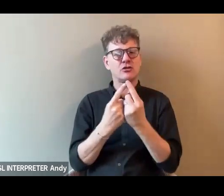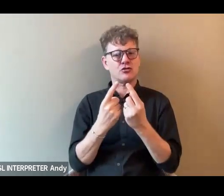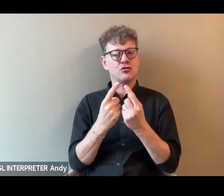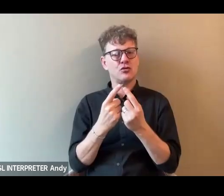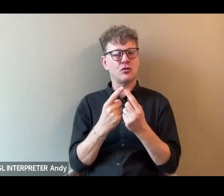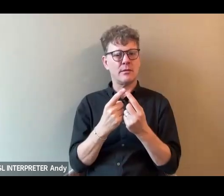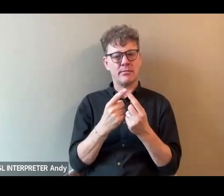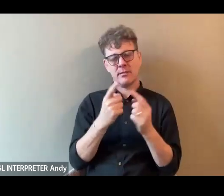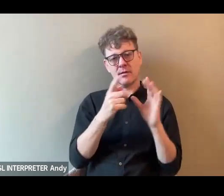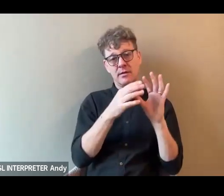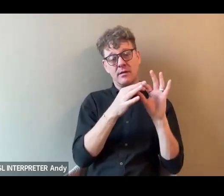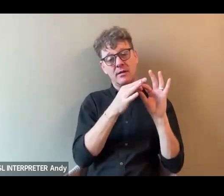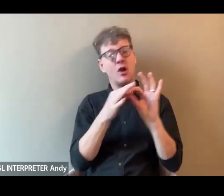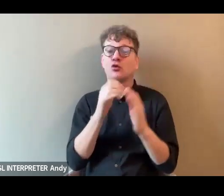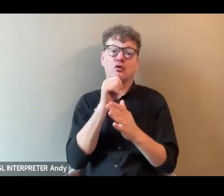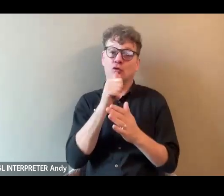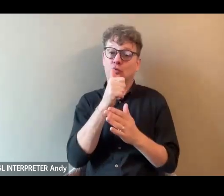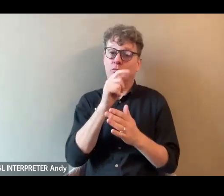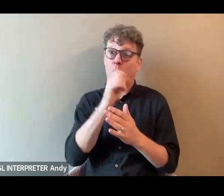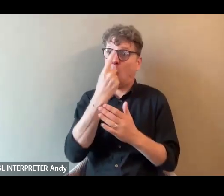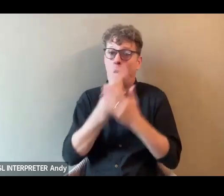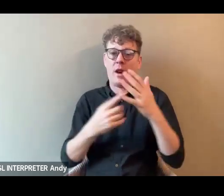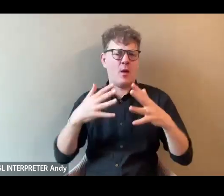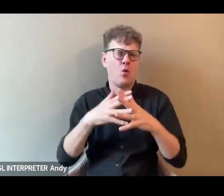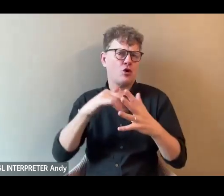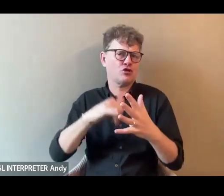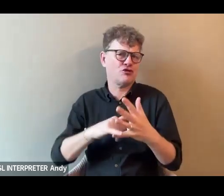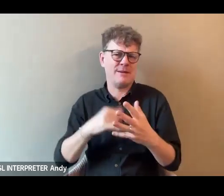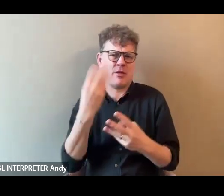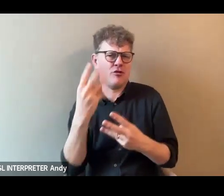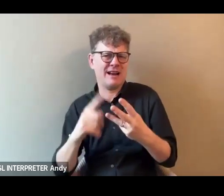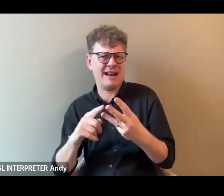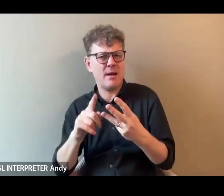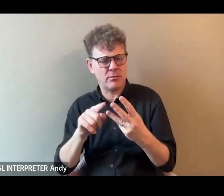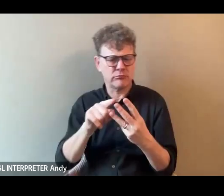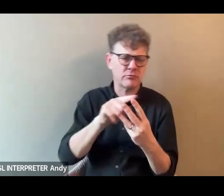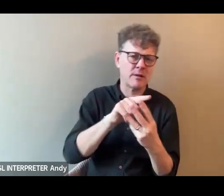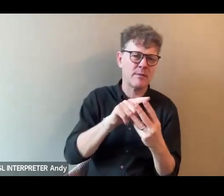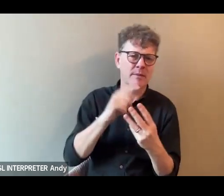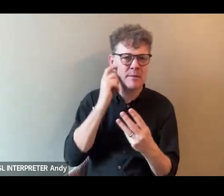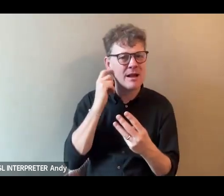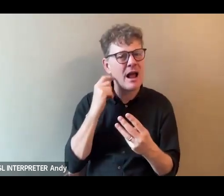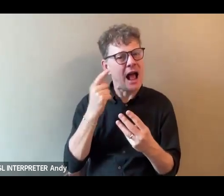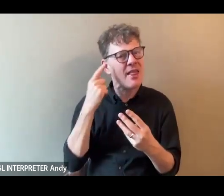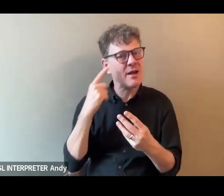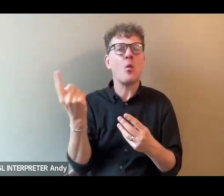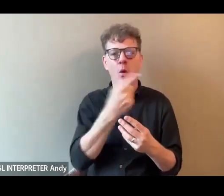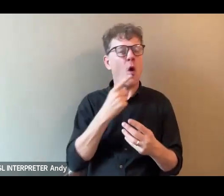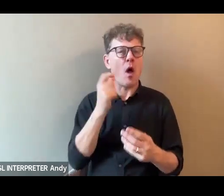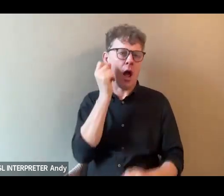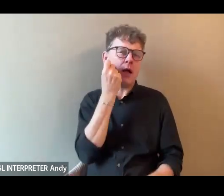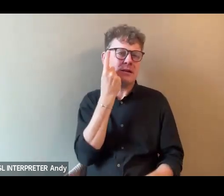and this is not exclusive to Workstream 3 by any means at all, is that I think we all know that this is a critical time